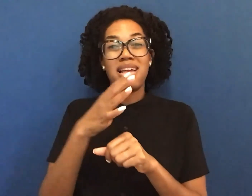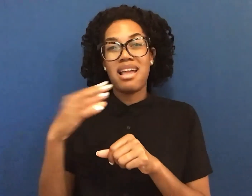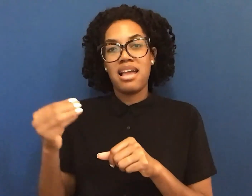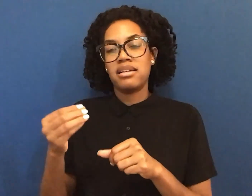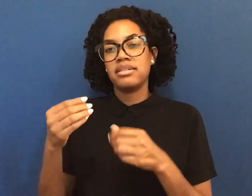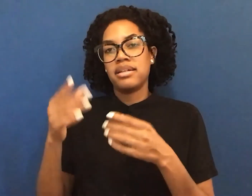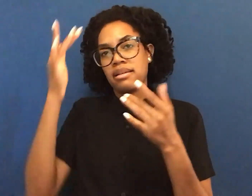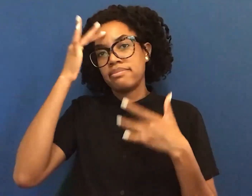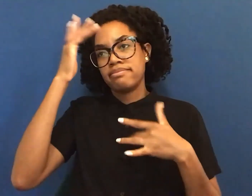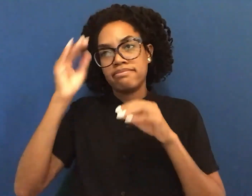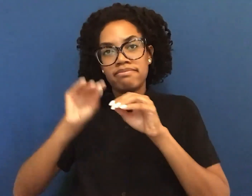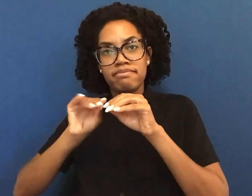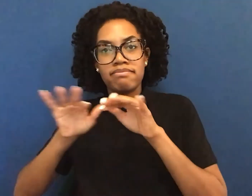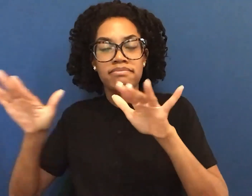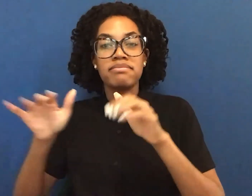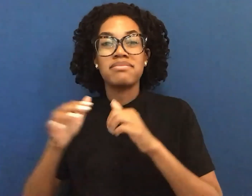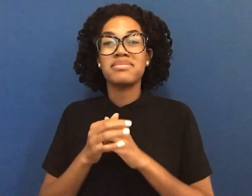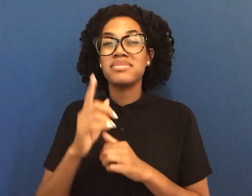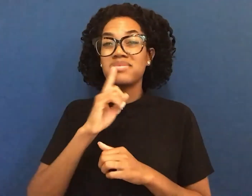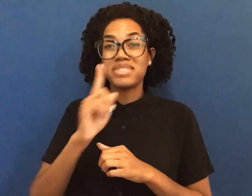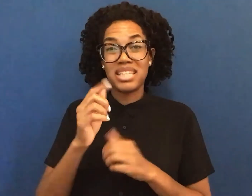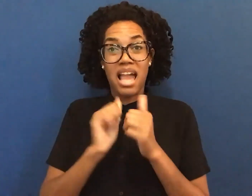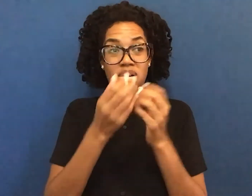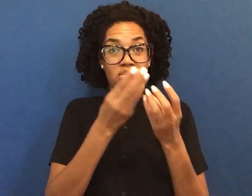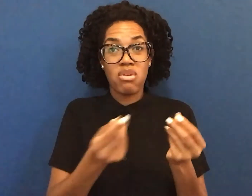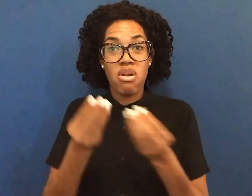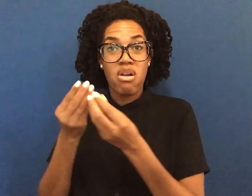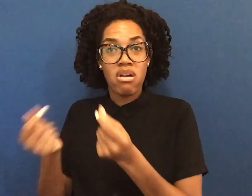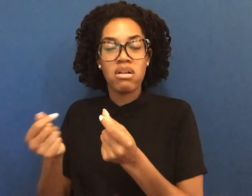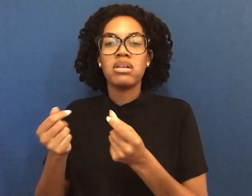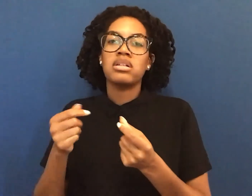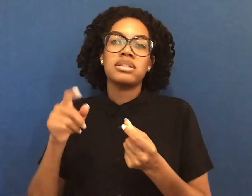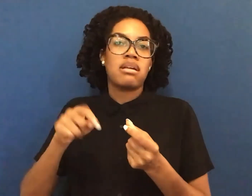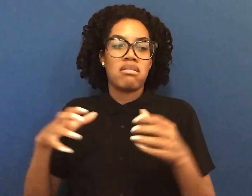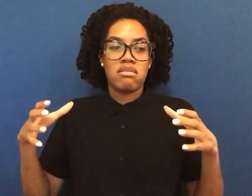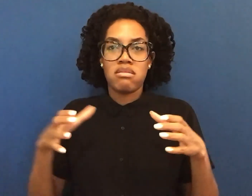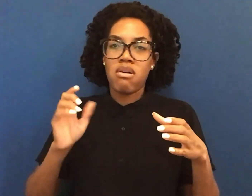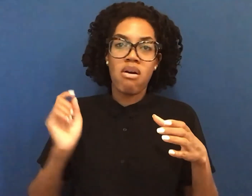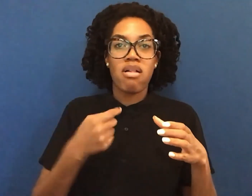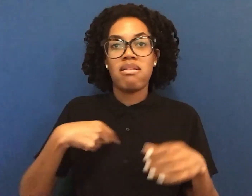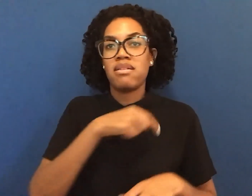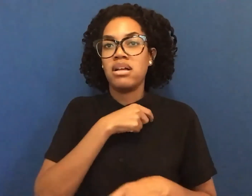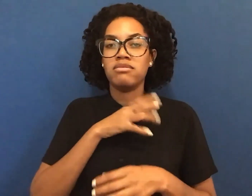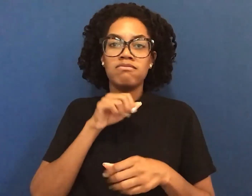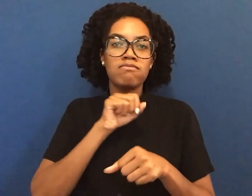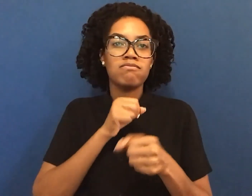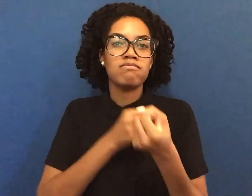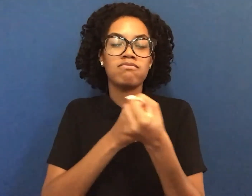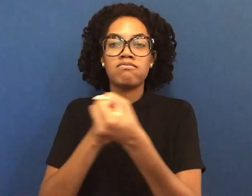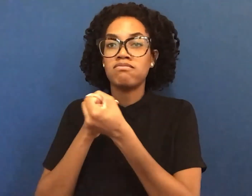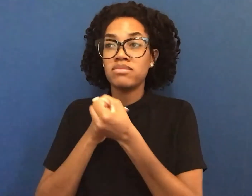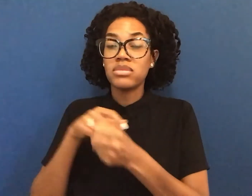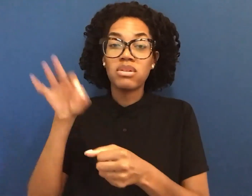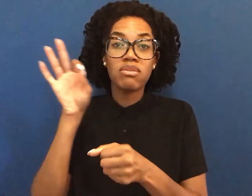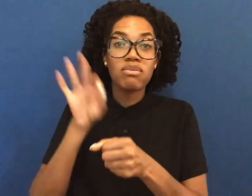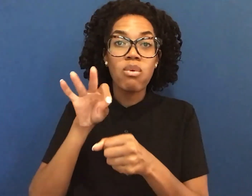part, lawmakers, policy experts, and everyday advocates and voters as well. Today, we're gathering for